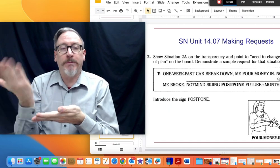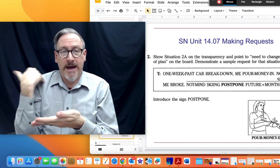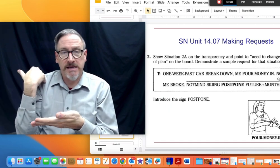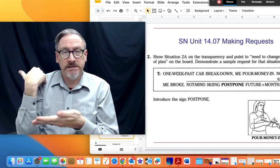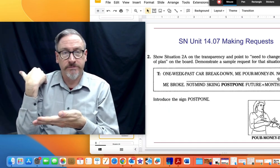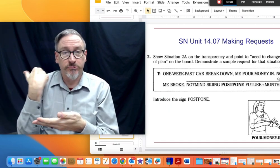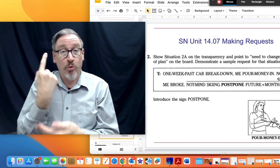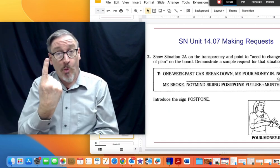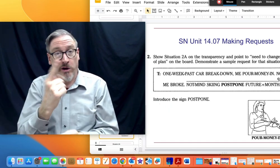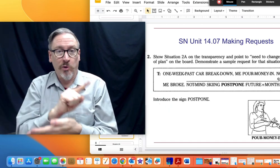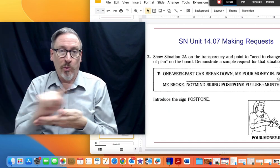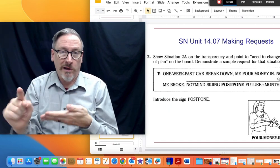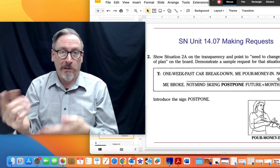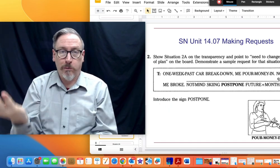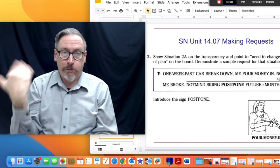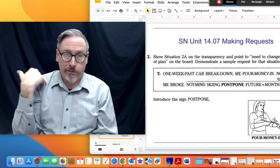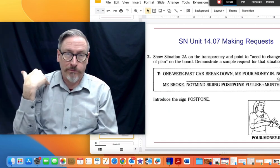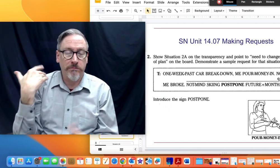week past.